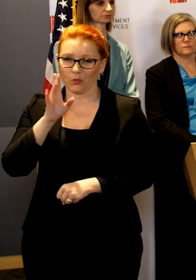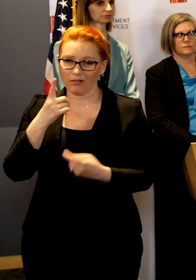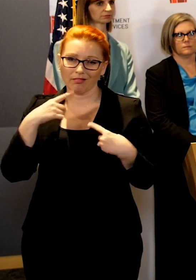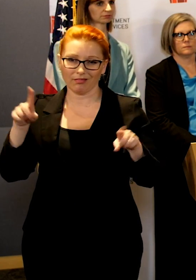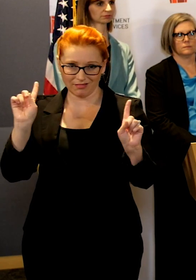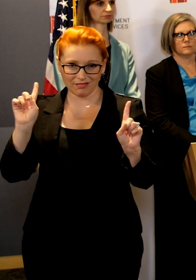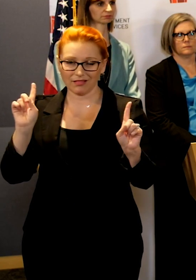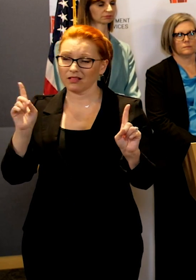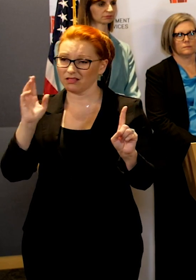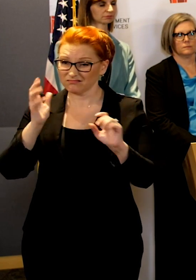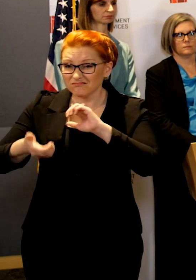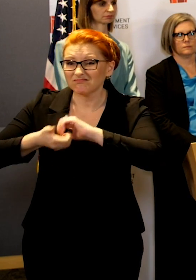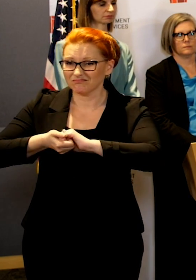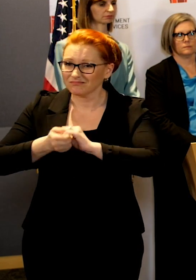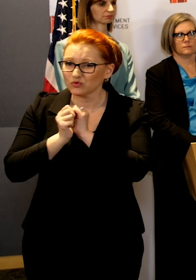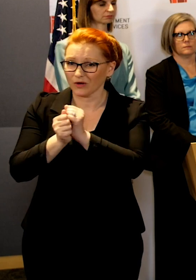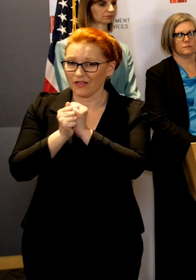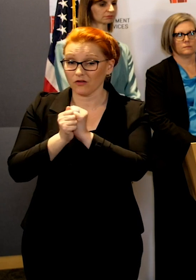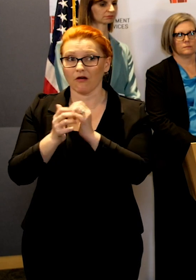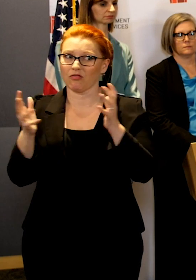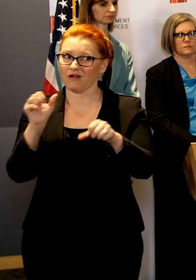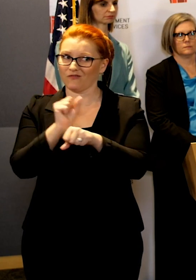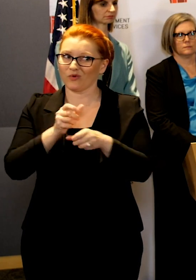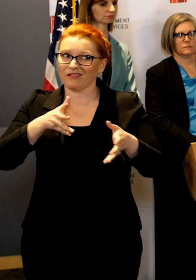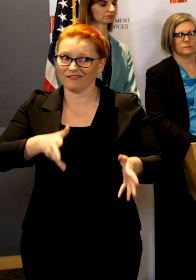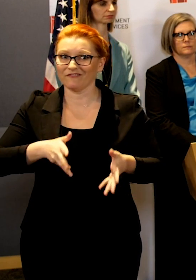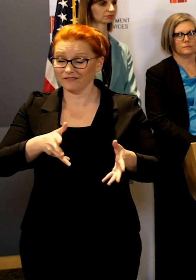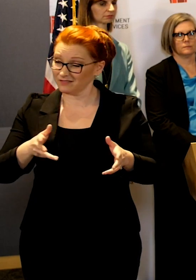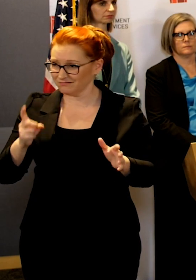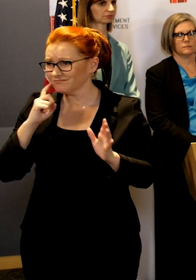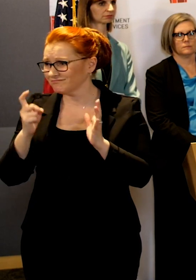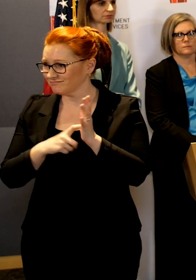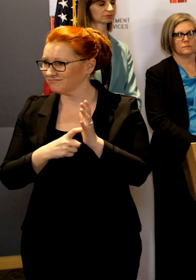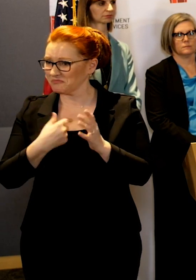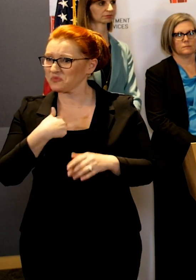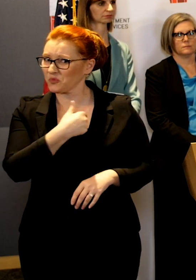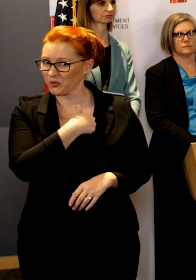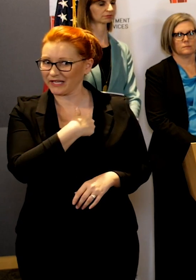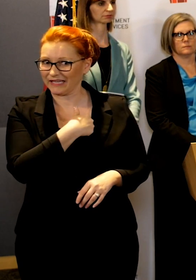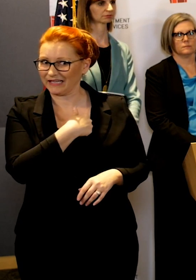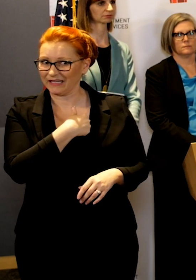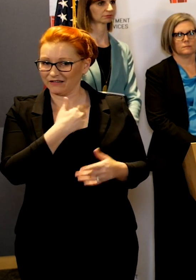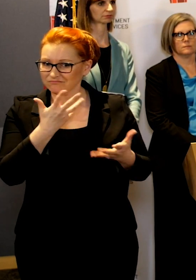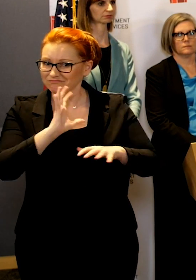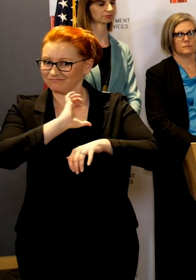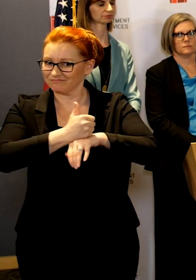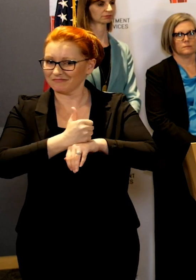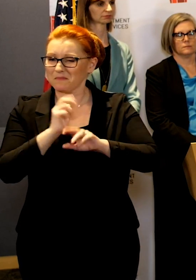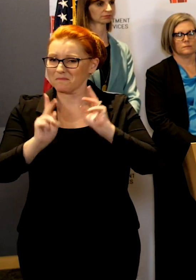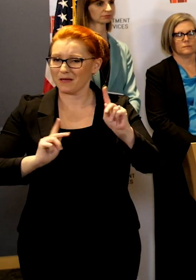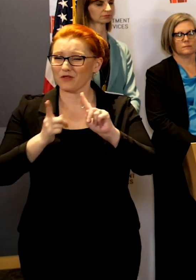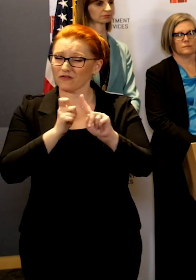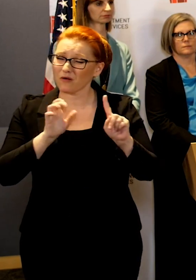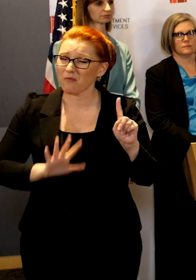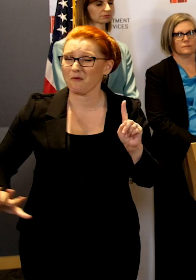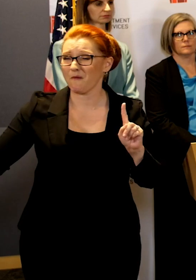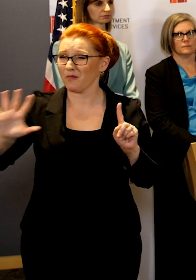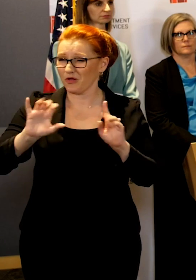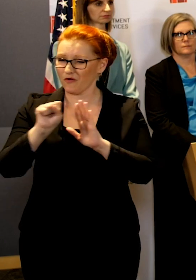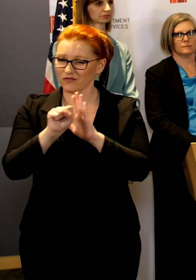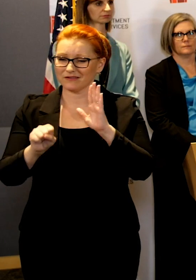lot of work to do, and as you can see today, we have people from across the